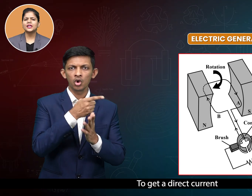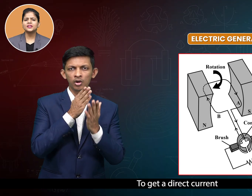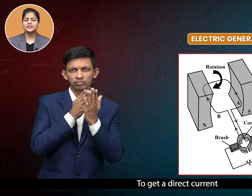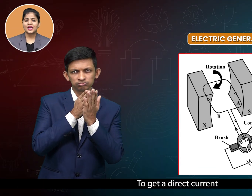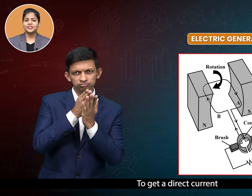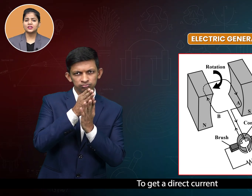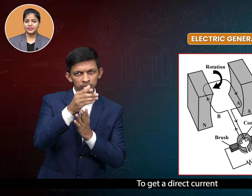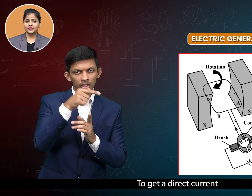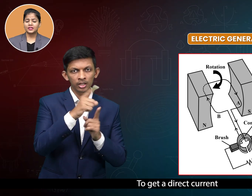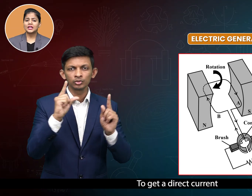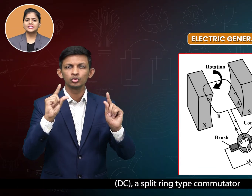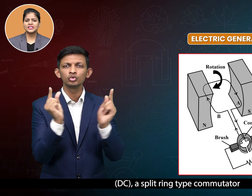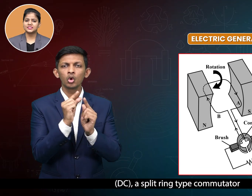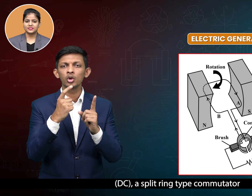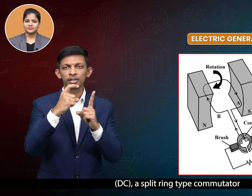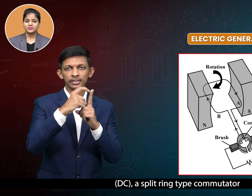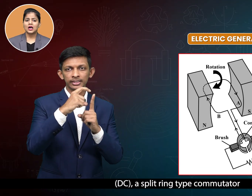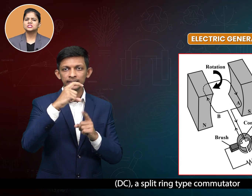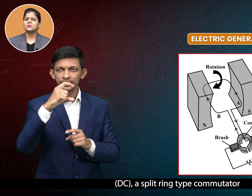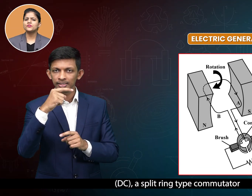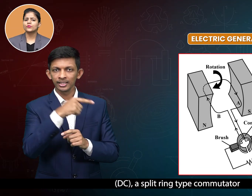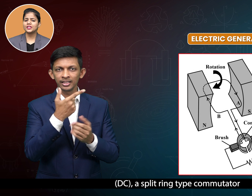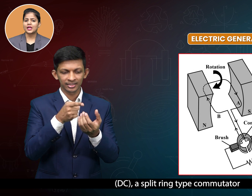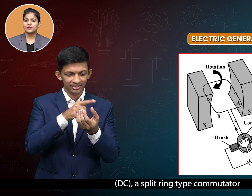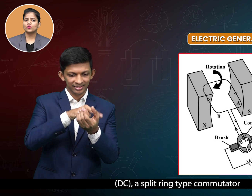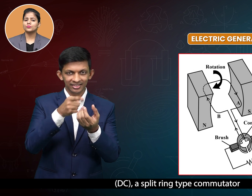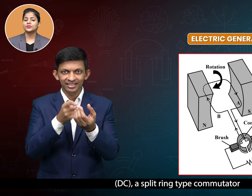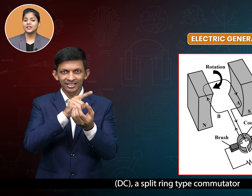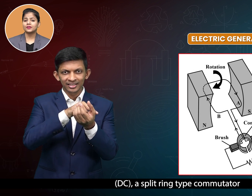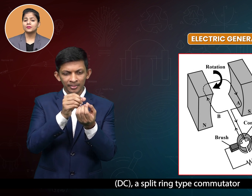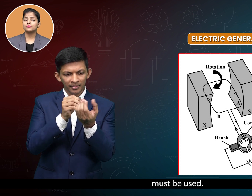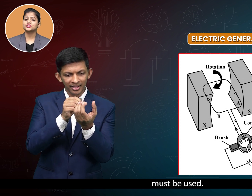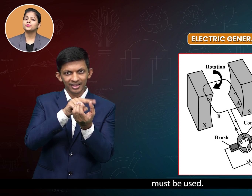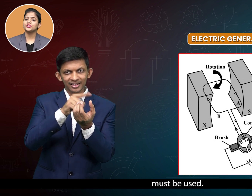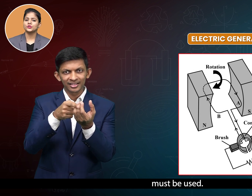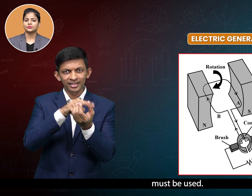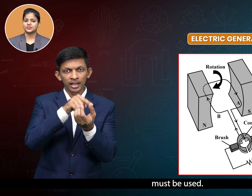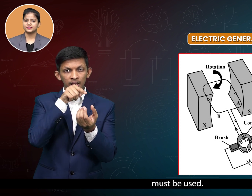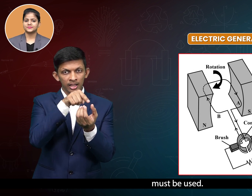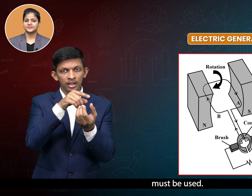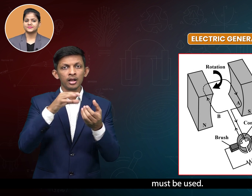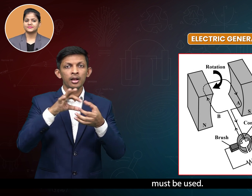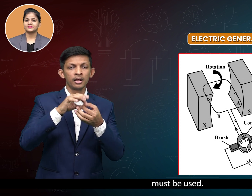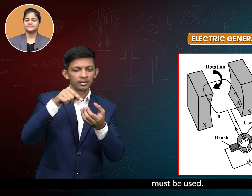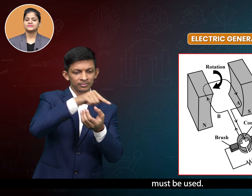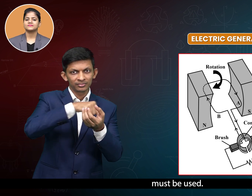To get a direct current DC, a split ring type commutator must be used.